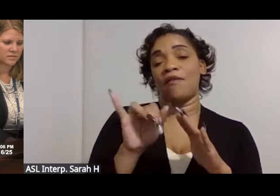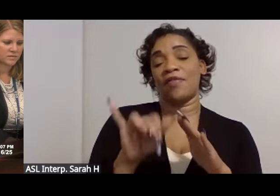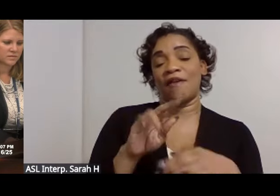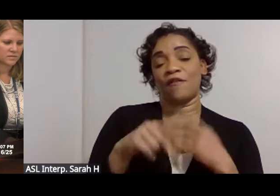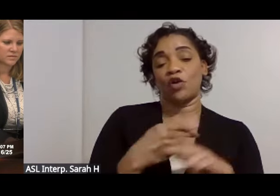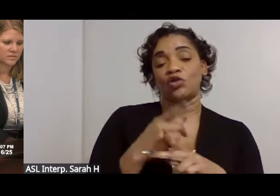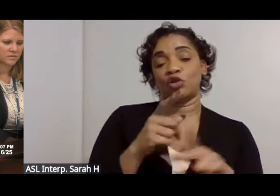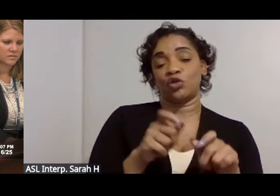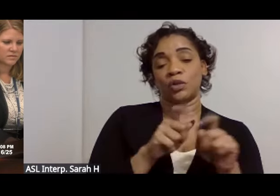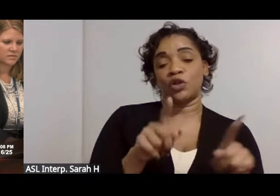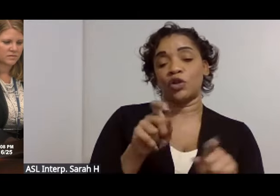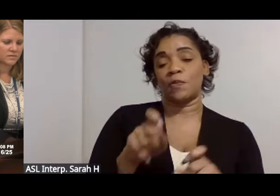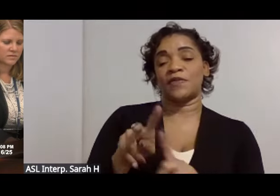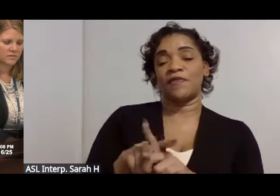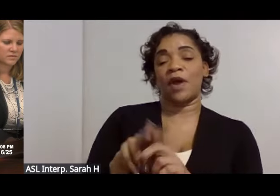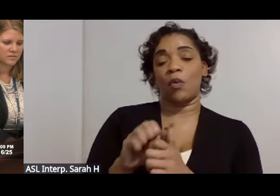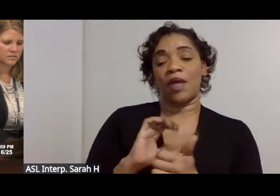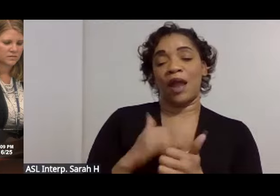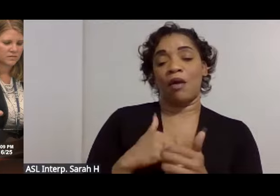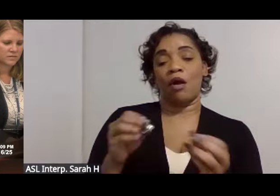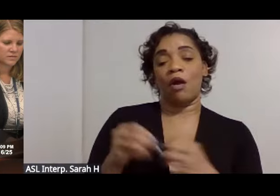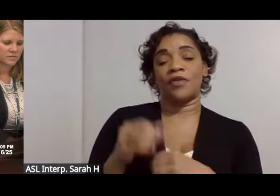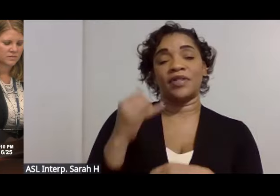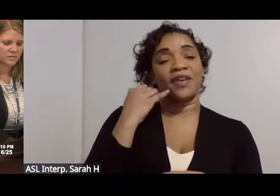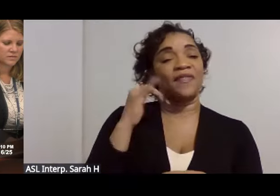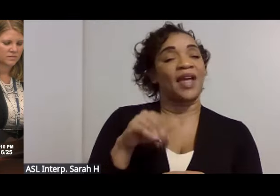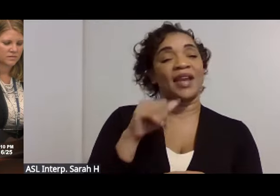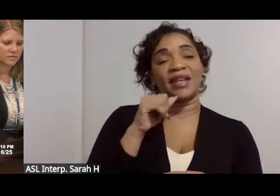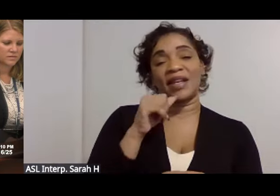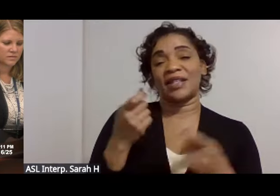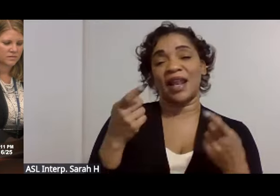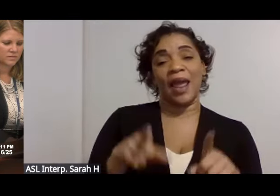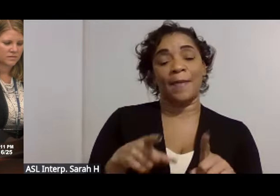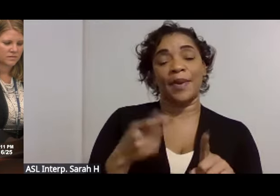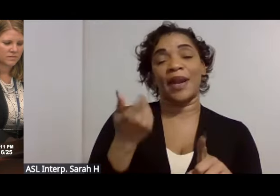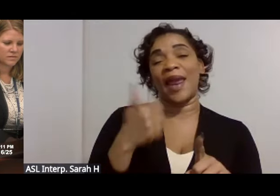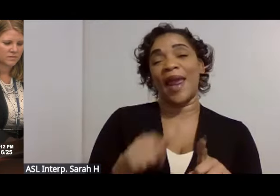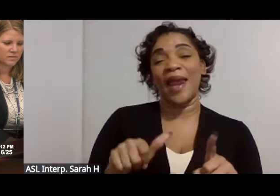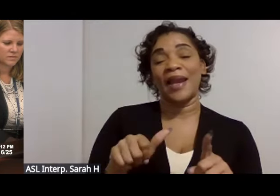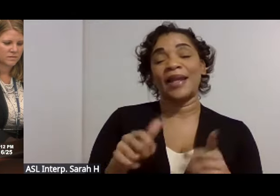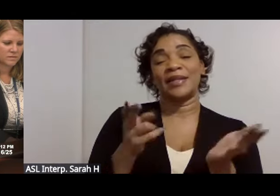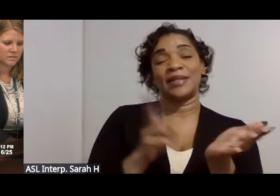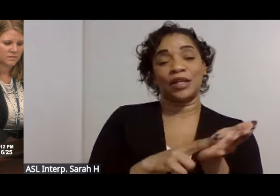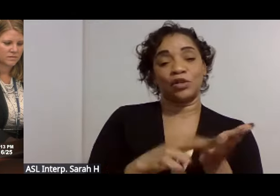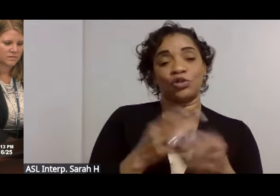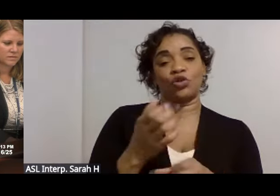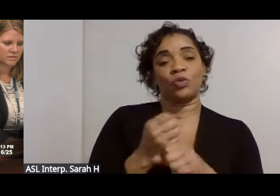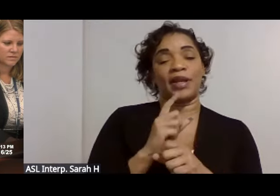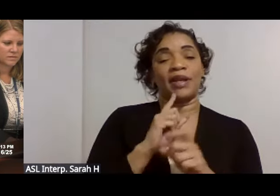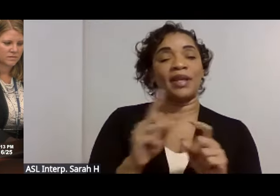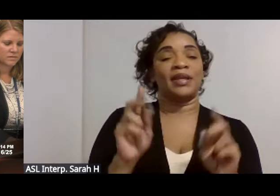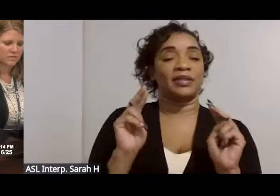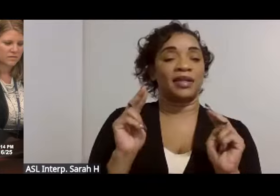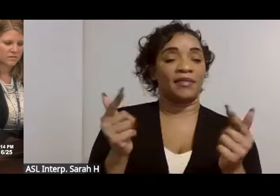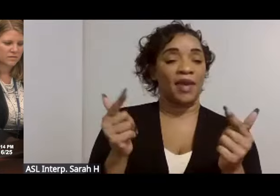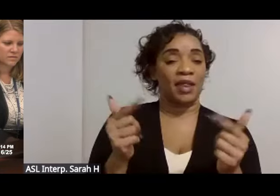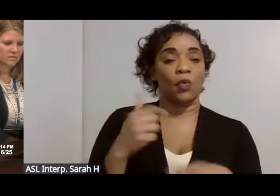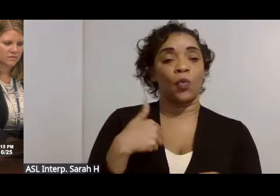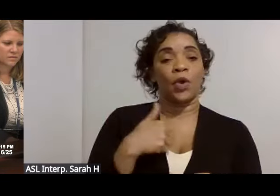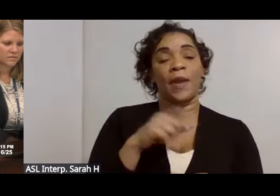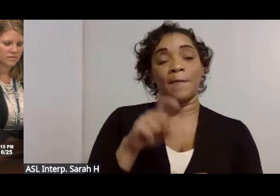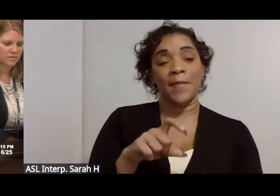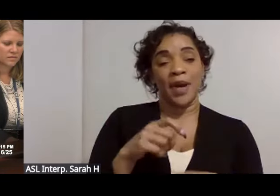happen, any signature that is gathered is automatically invalidated. So we have to have an as circulated version prior